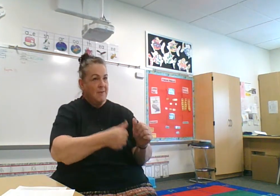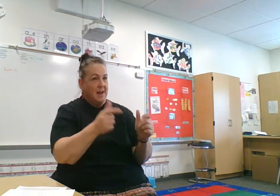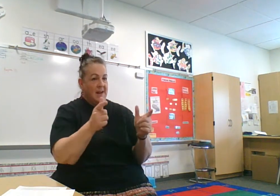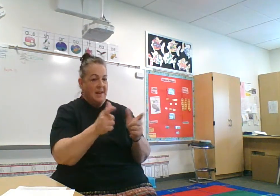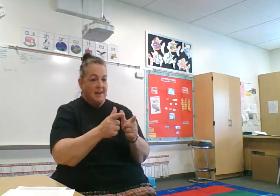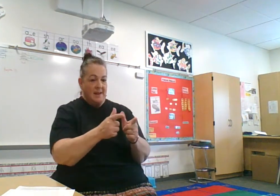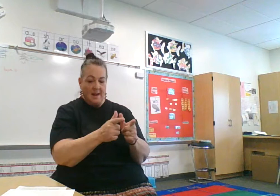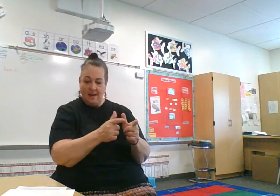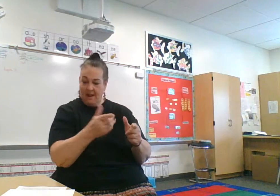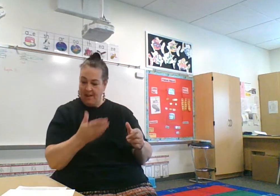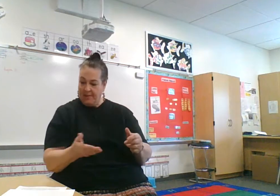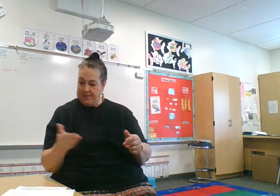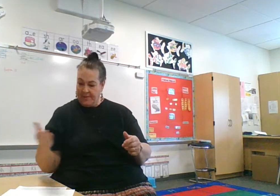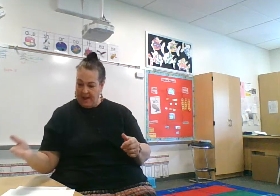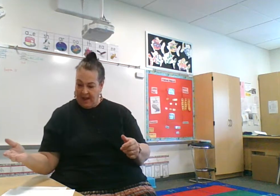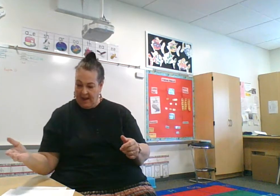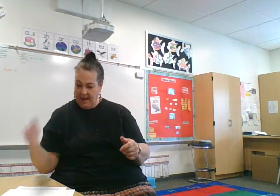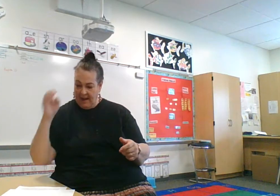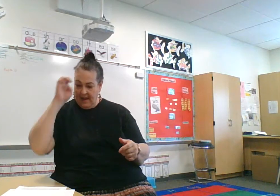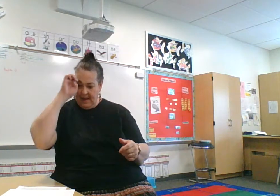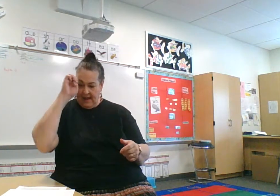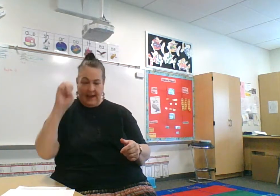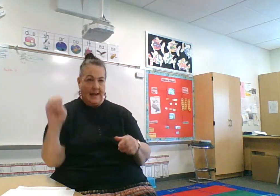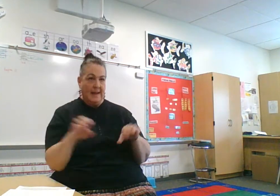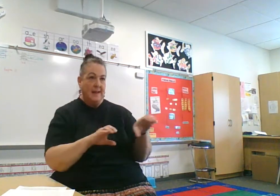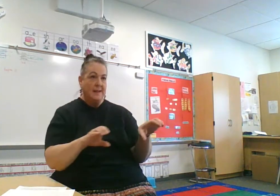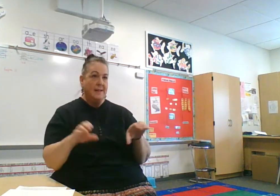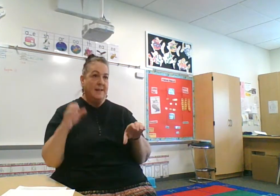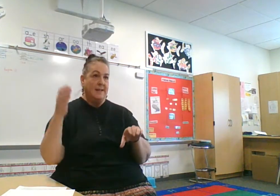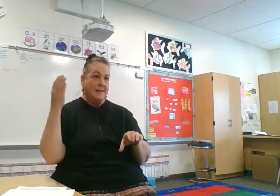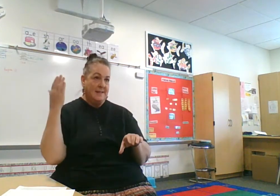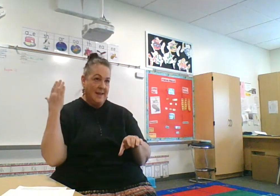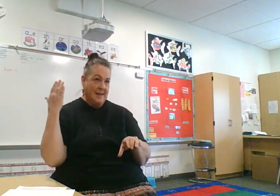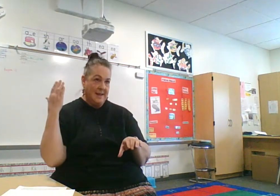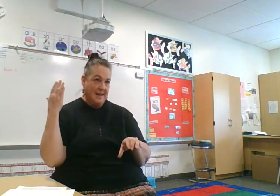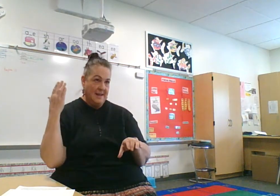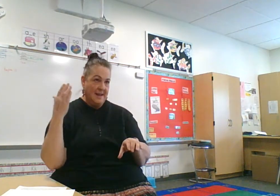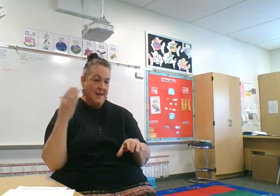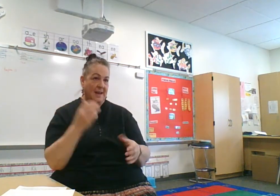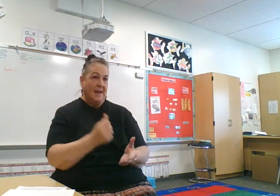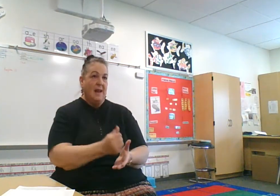Every little thing he did